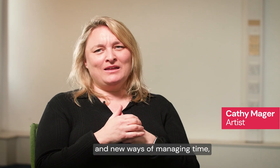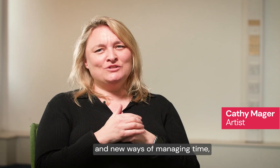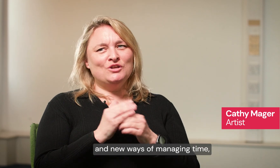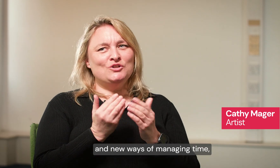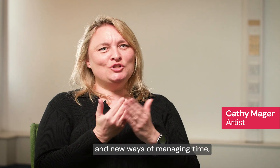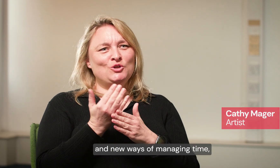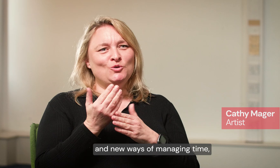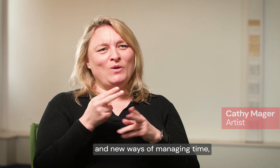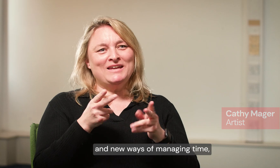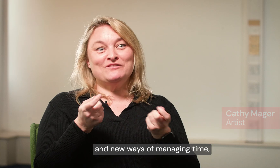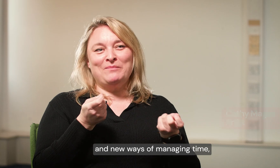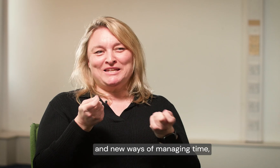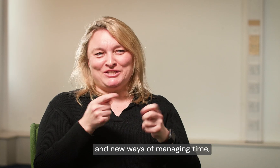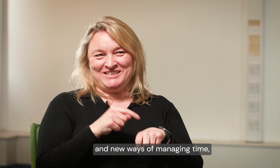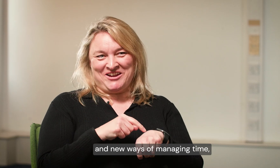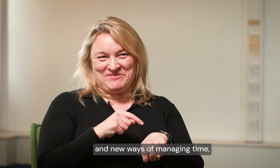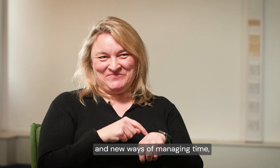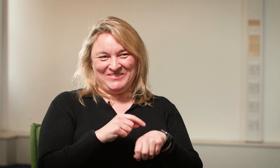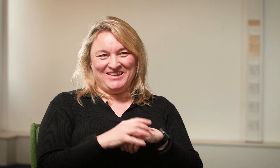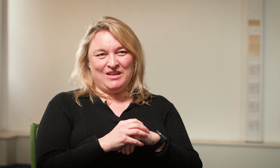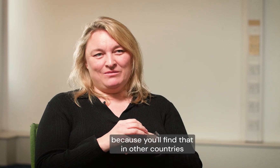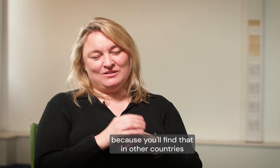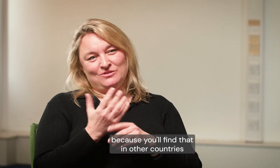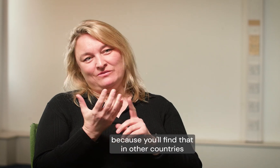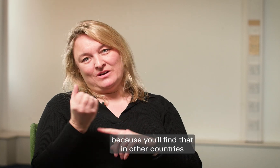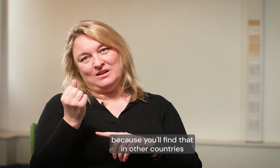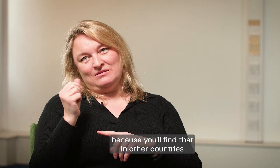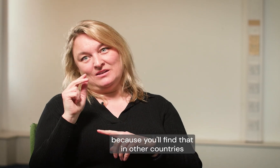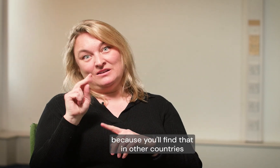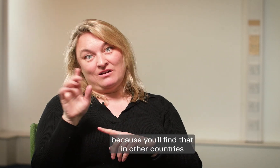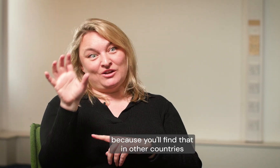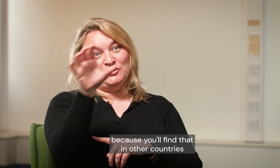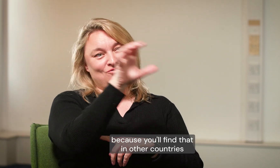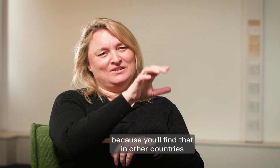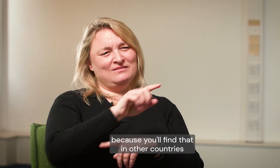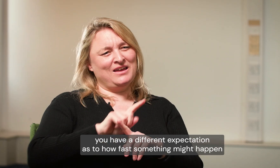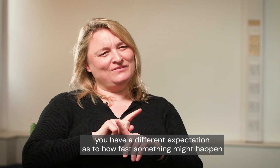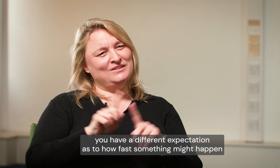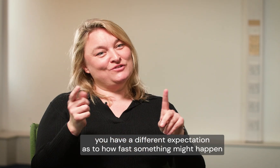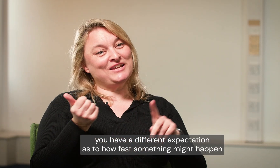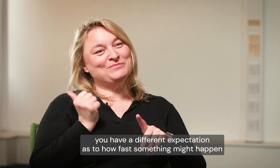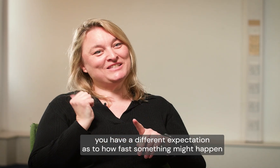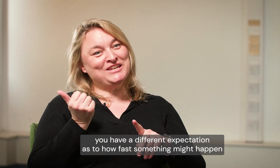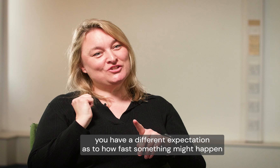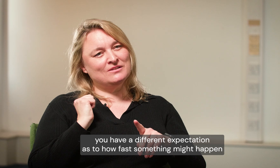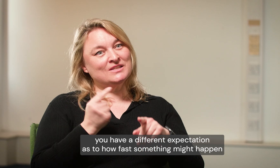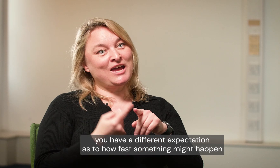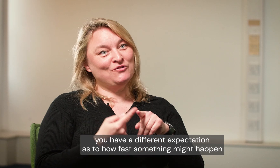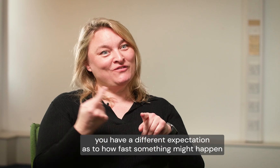and new ways of managing time. Because you'll find that in other countries they have a different expectation as to how